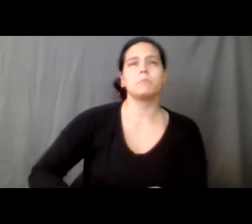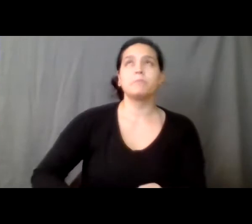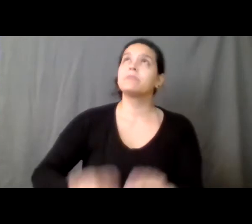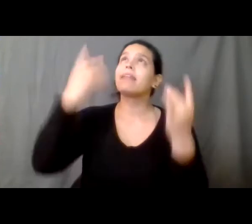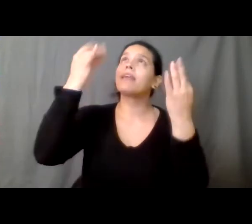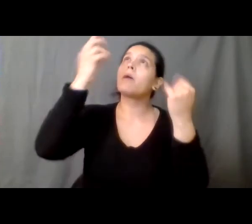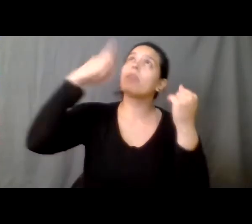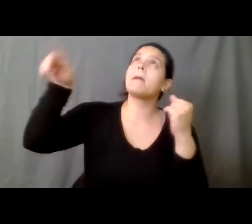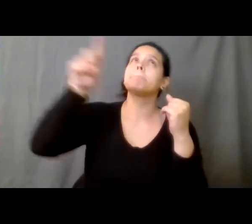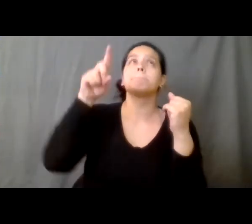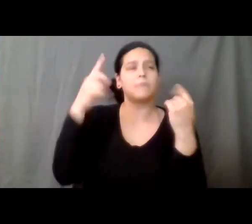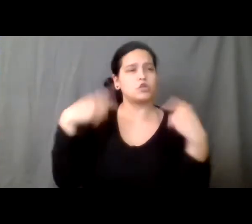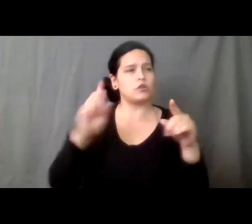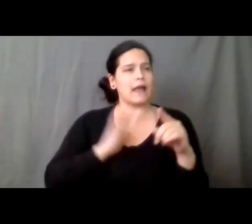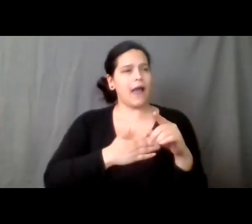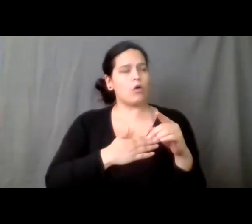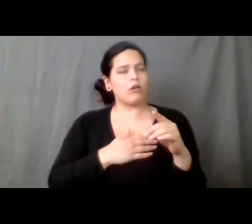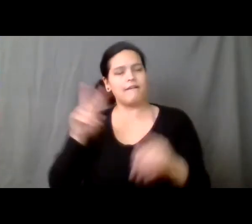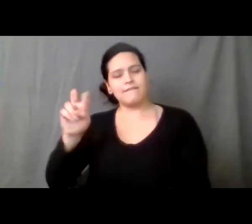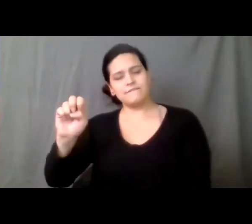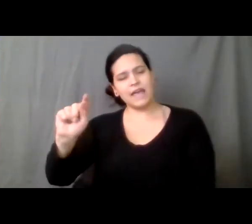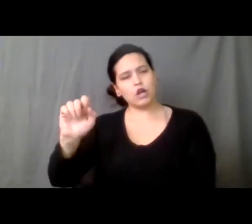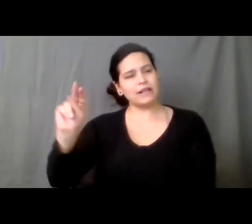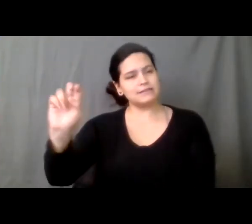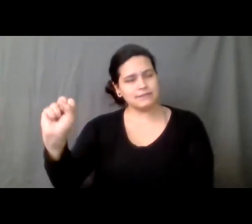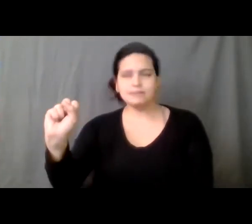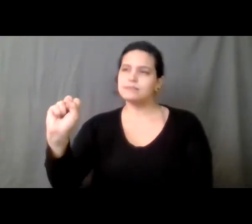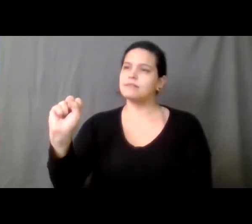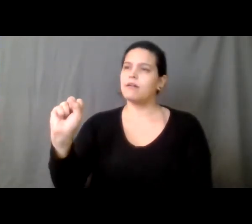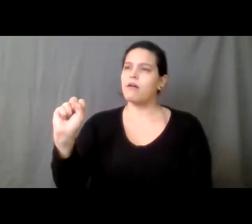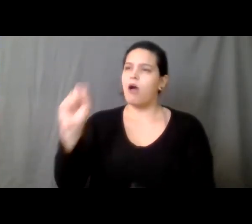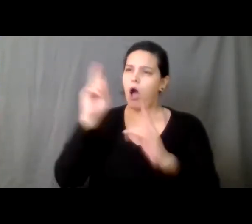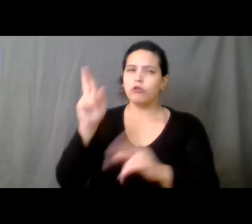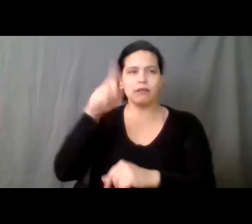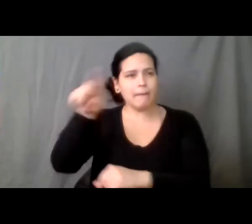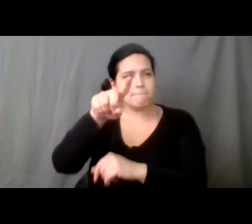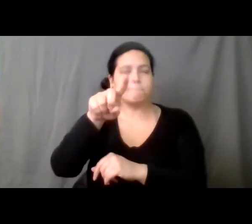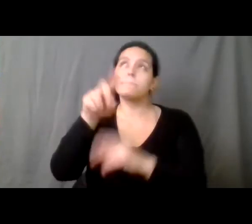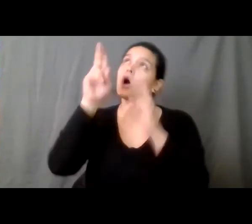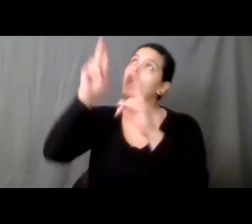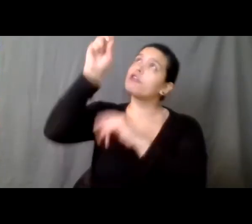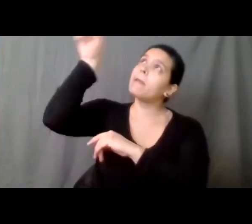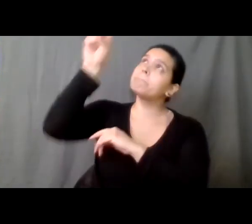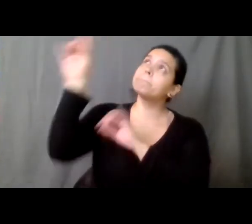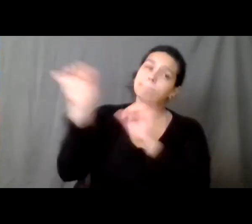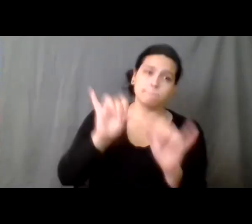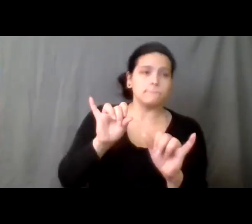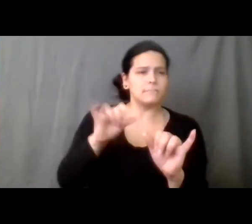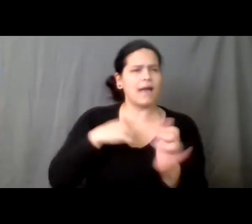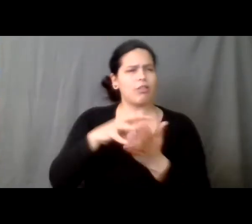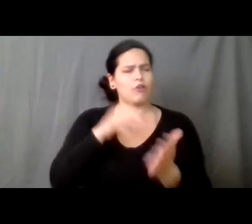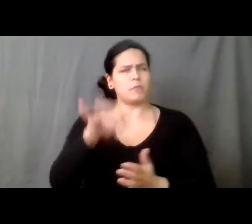we're honoring those veterans. We need to think of them at that, in that same way. So I learned from that experience, and I had